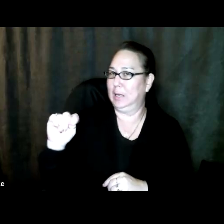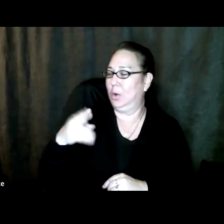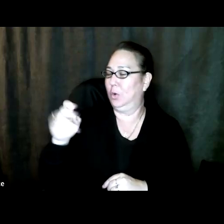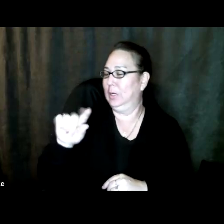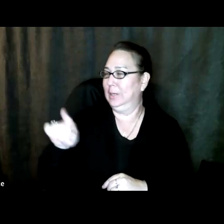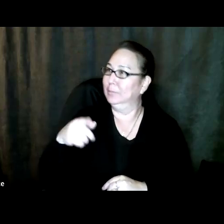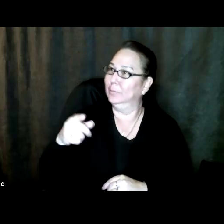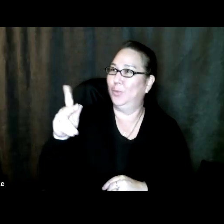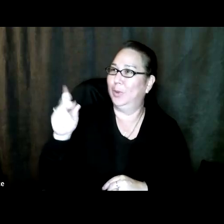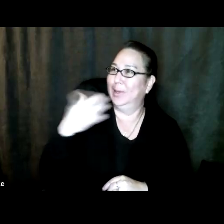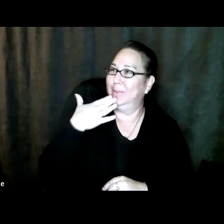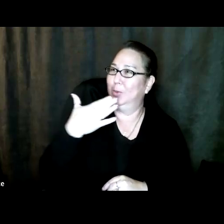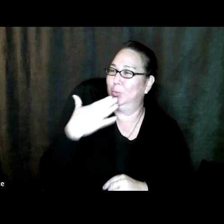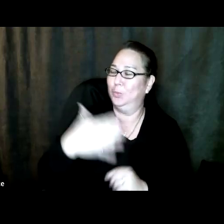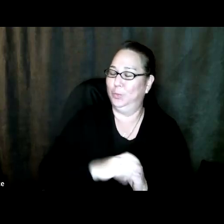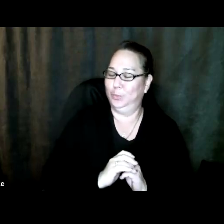Others?